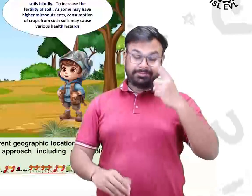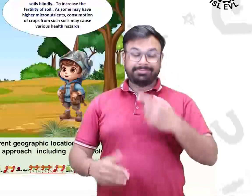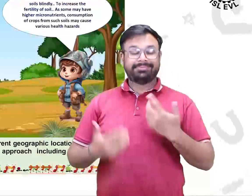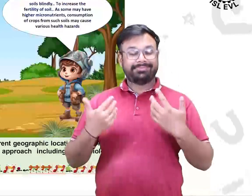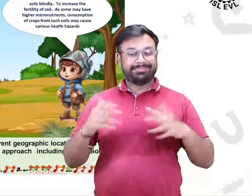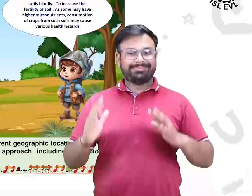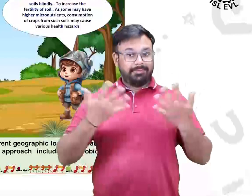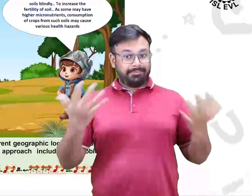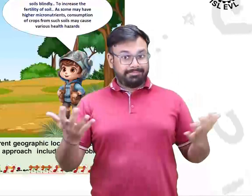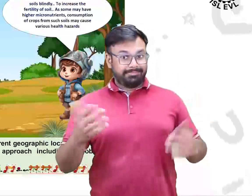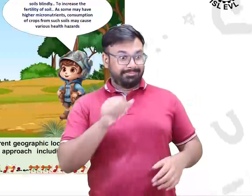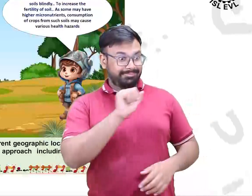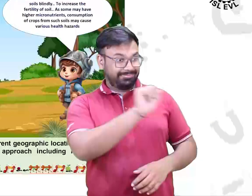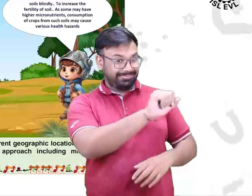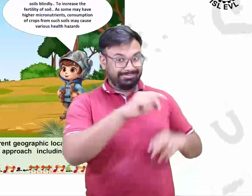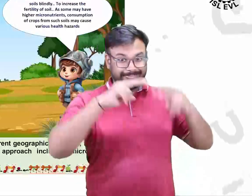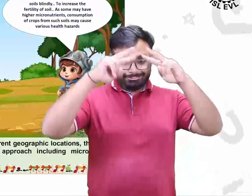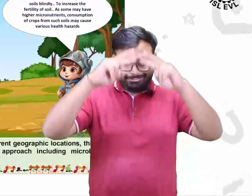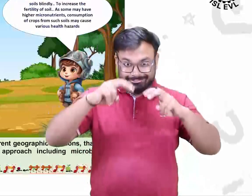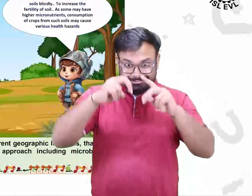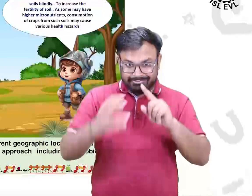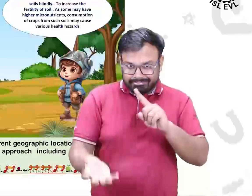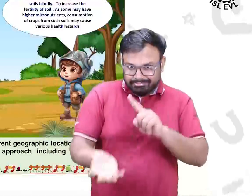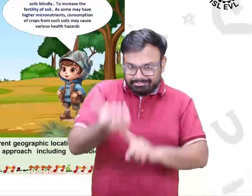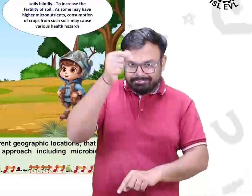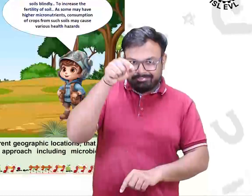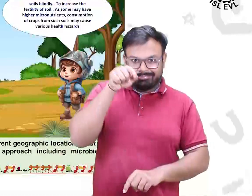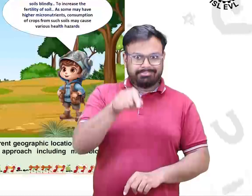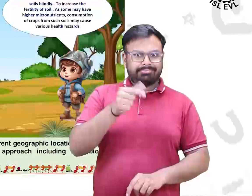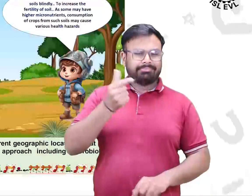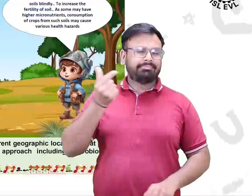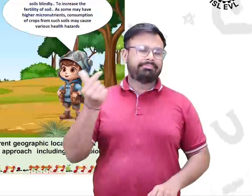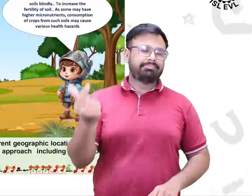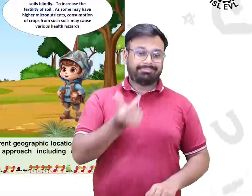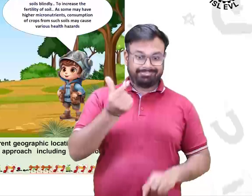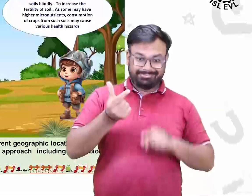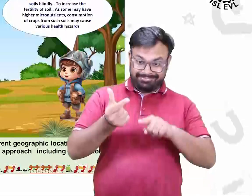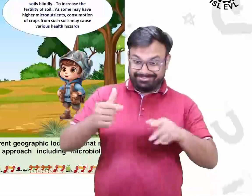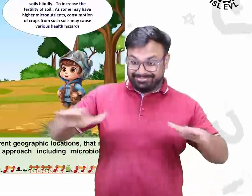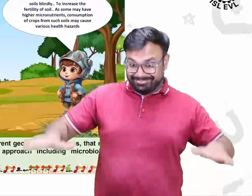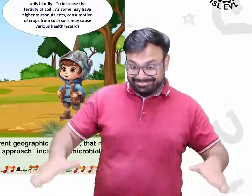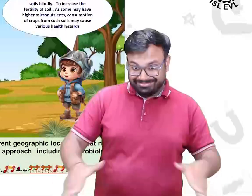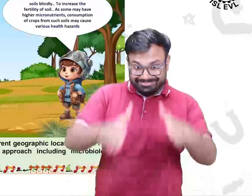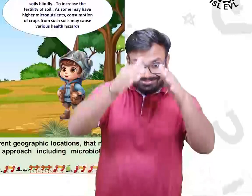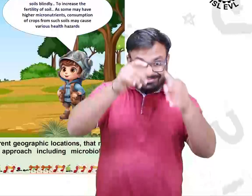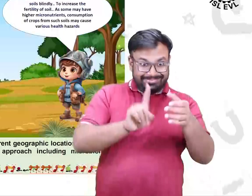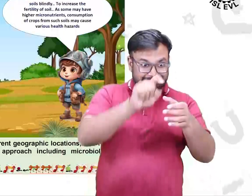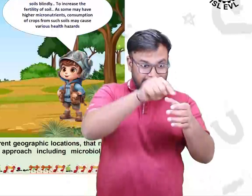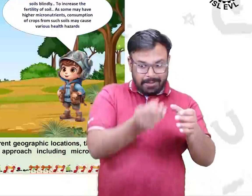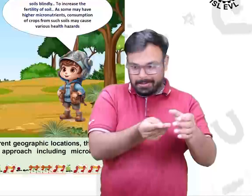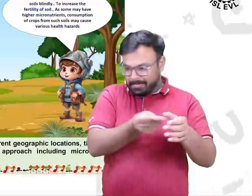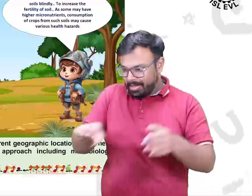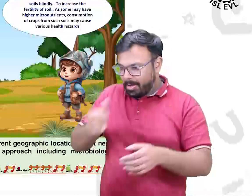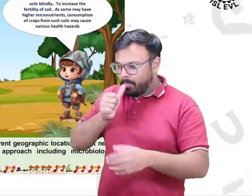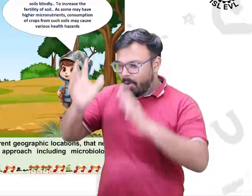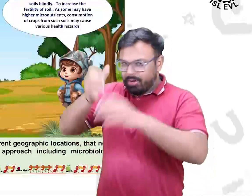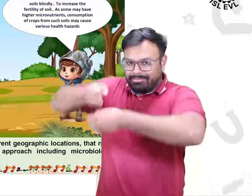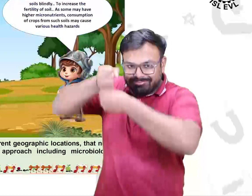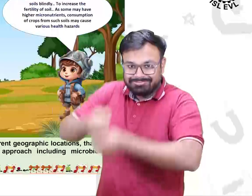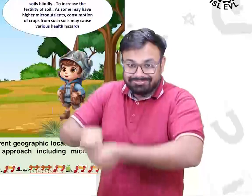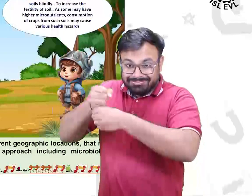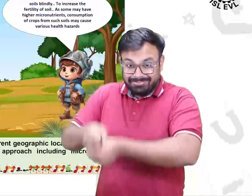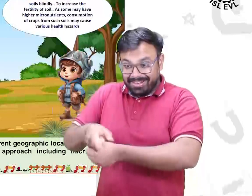Your analysis also showed that the groundwater near mounds is safe for